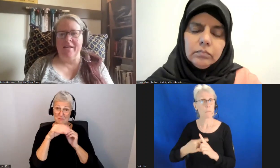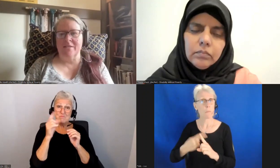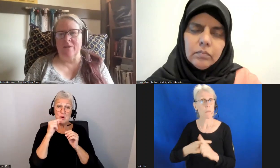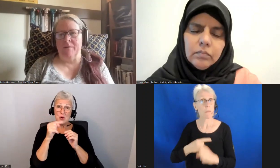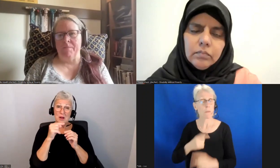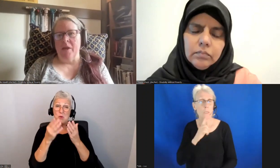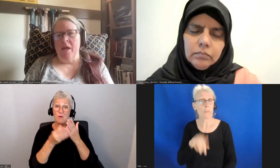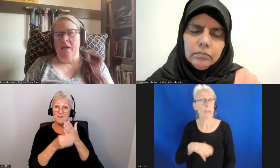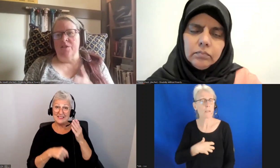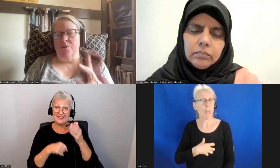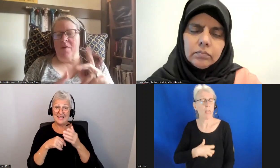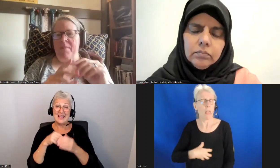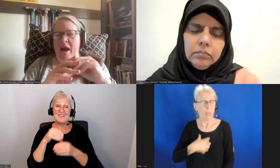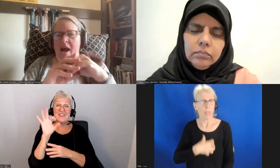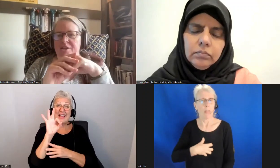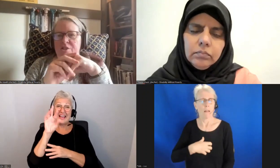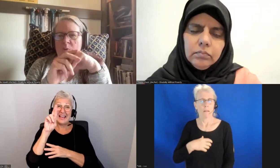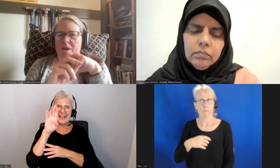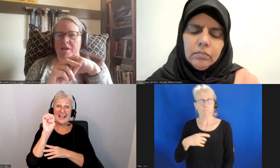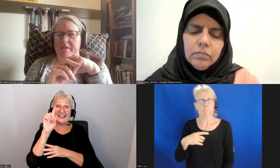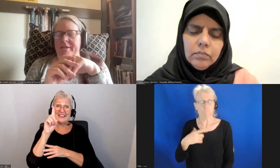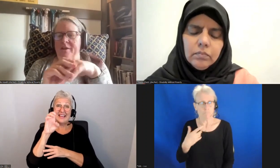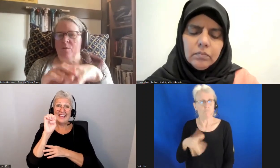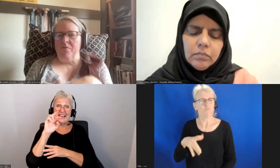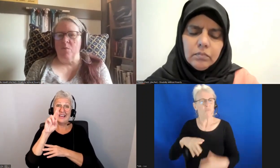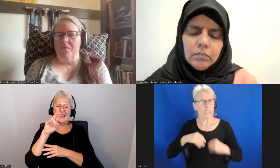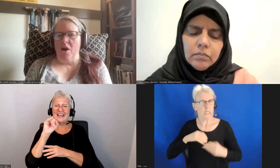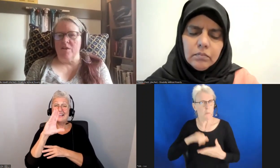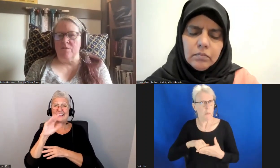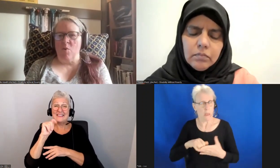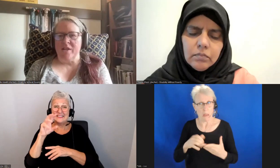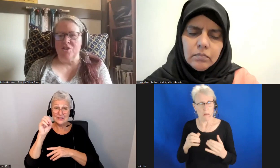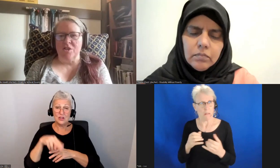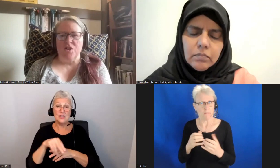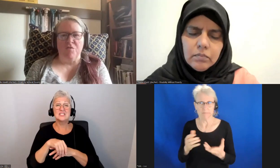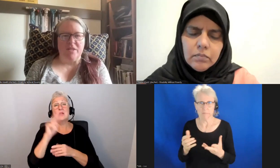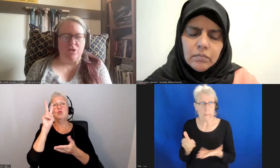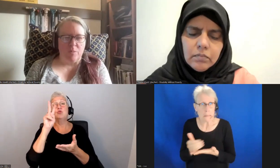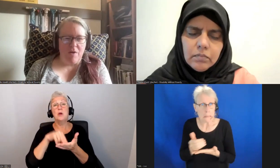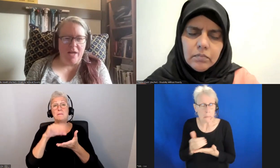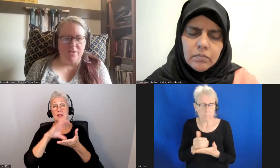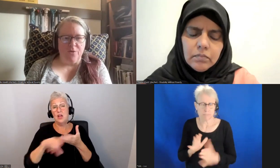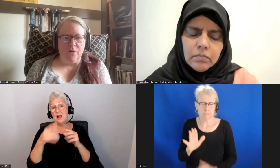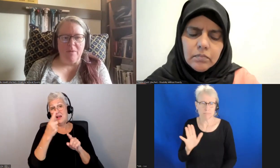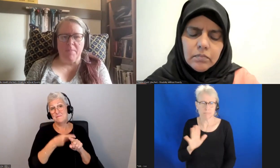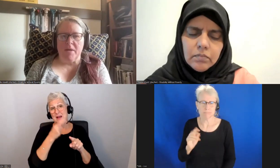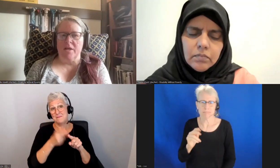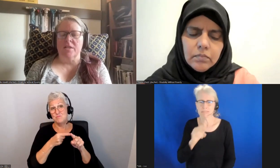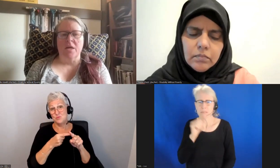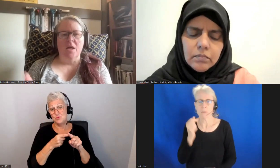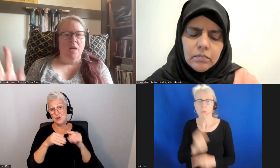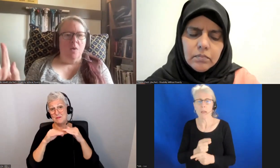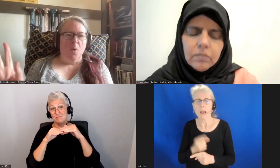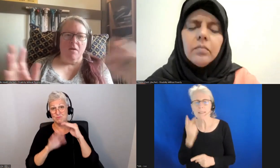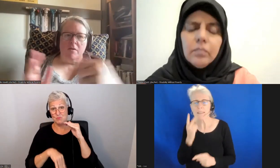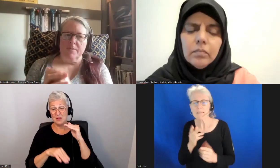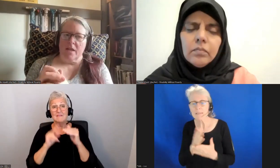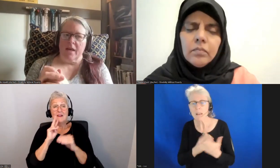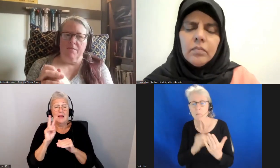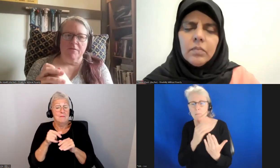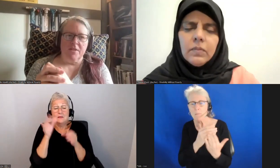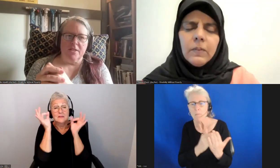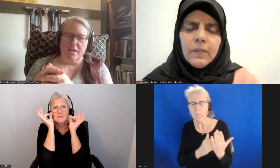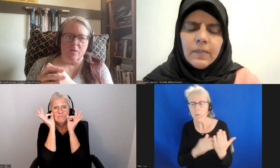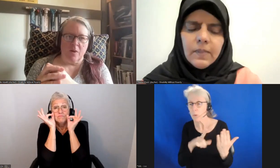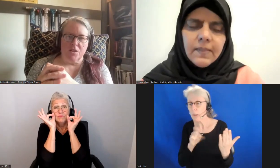appalling, right? So Rabia, I just want to, we've got some questions that have been summarized for me, because we are